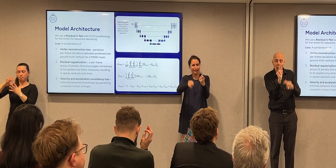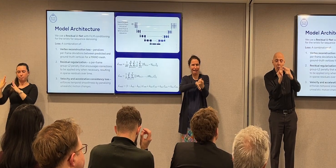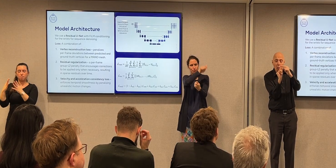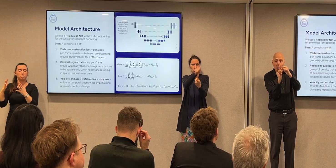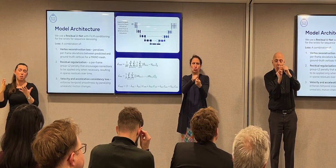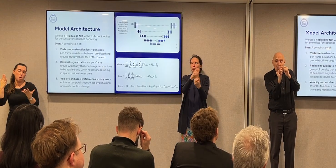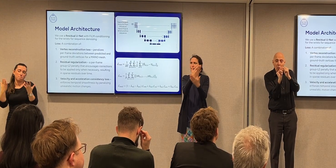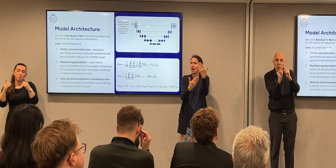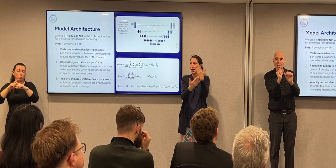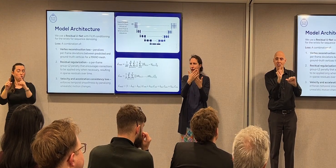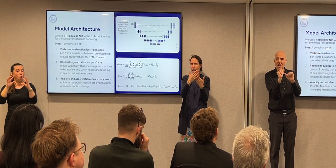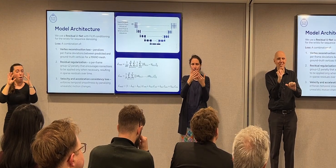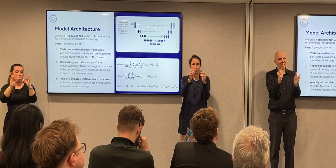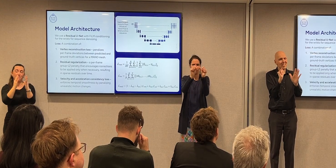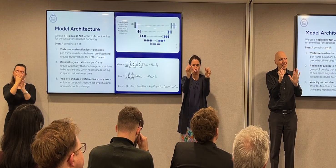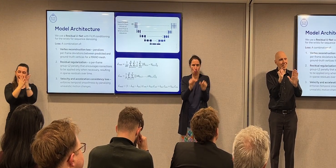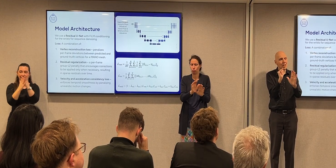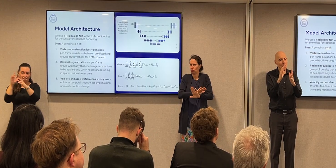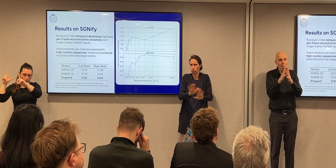each single frame.